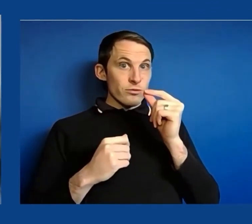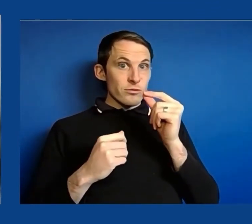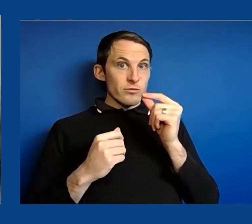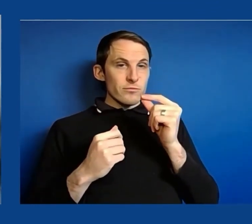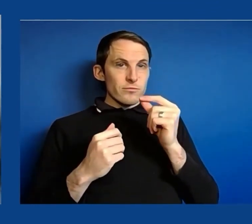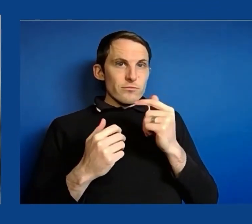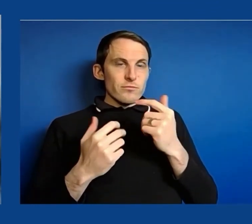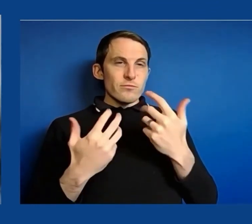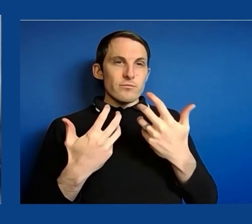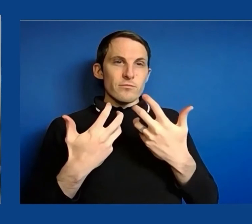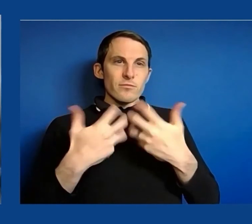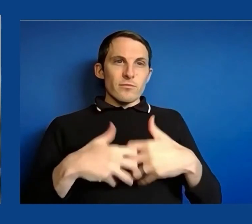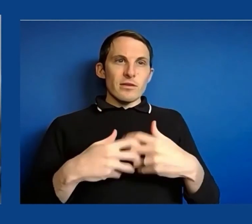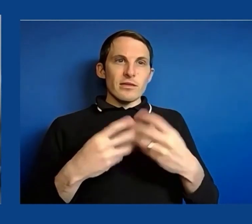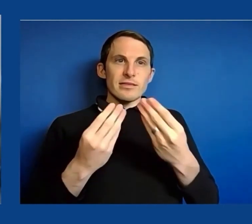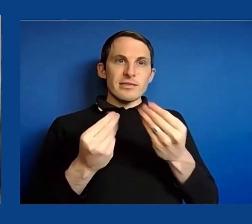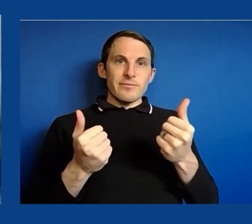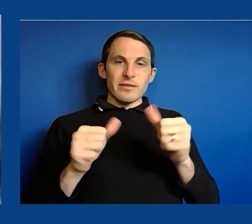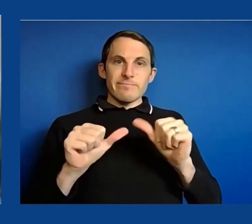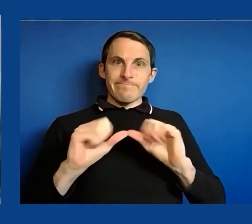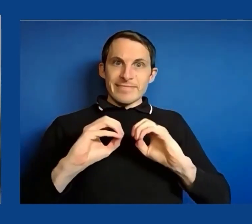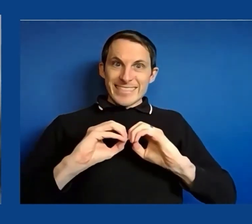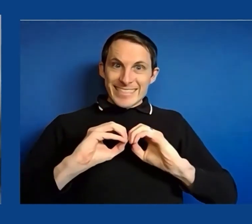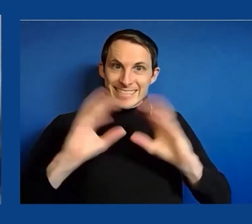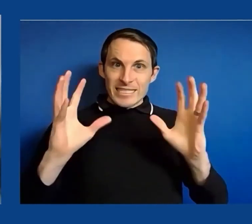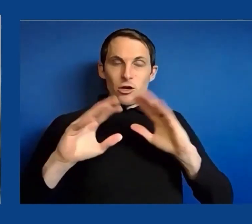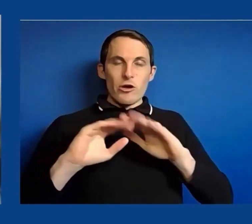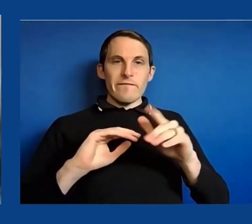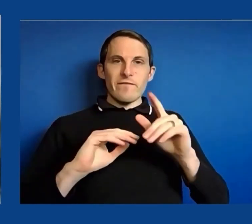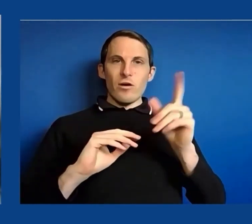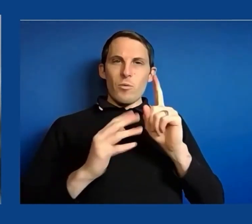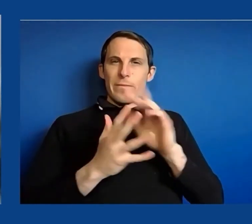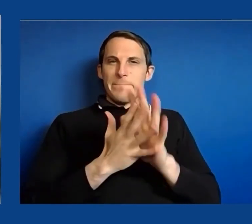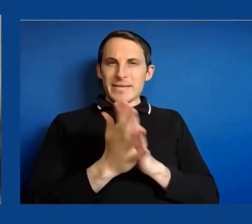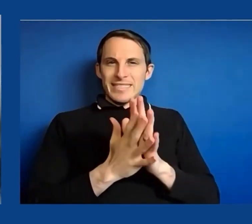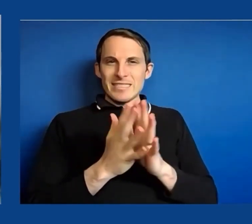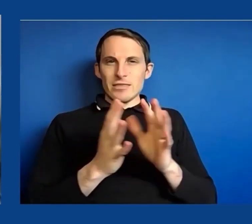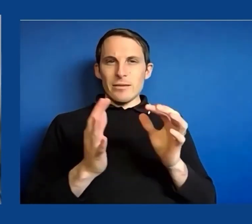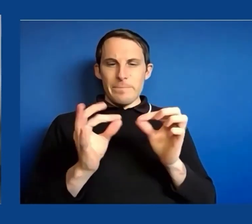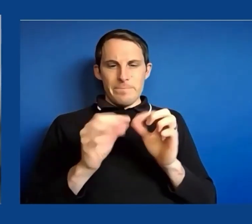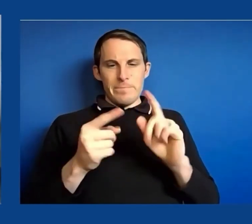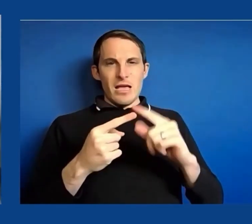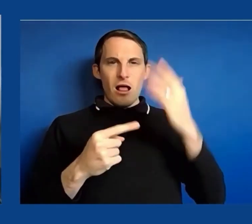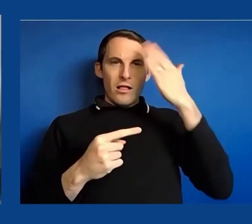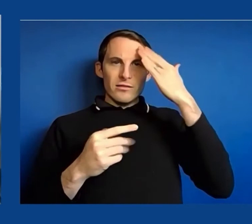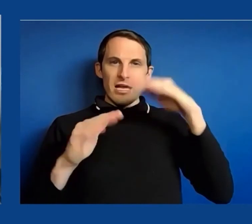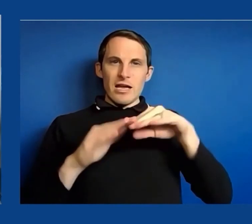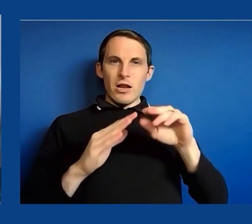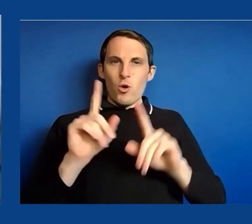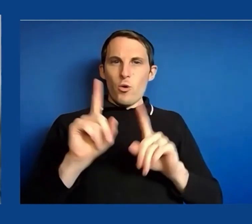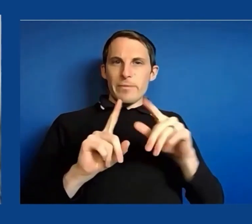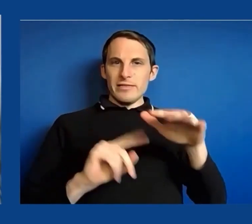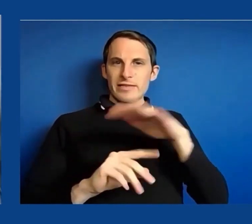concrete about what it means to be an elder in an urban environment, and perhaps